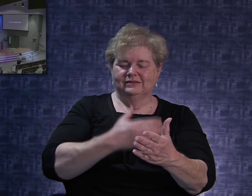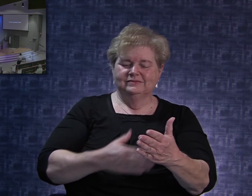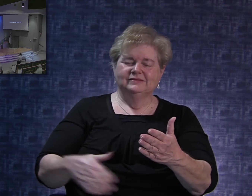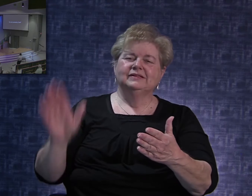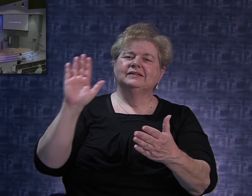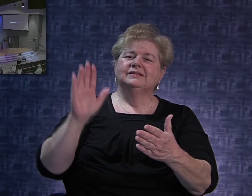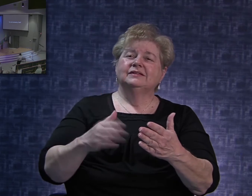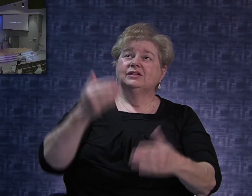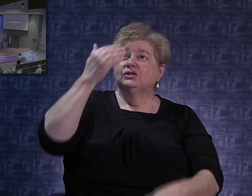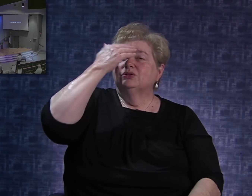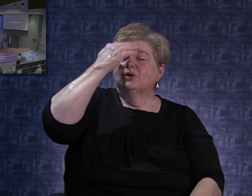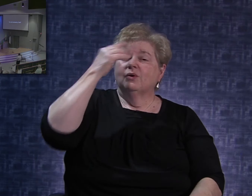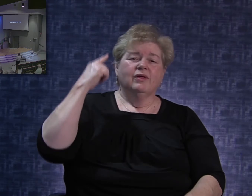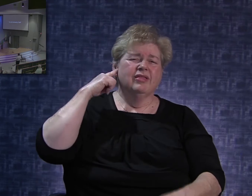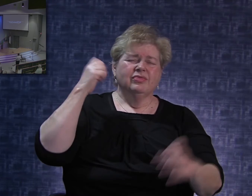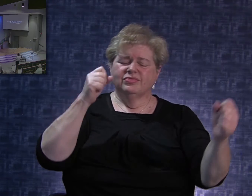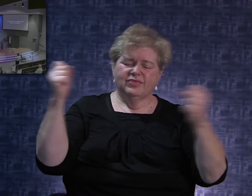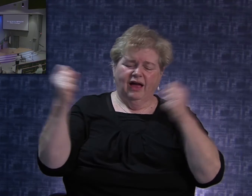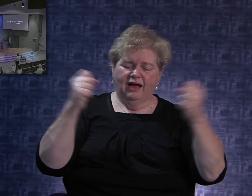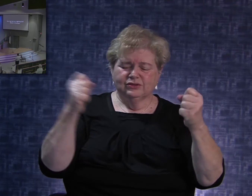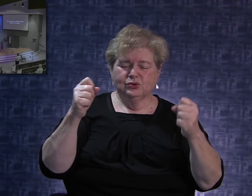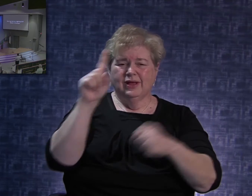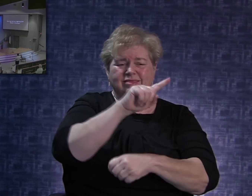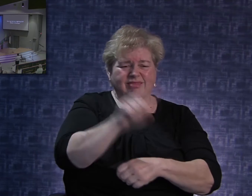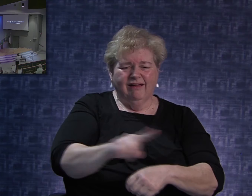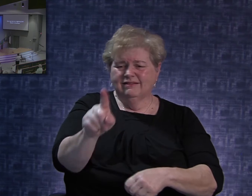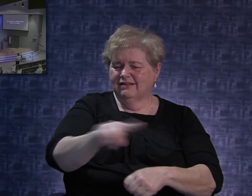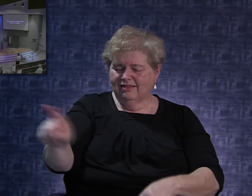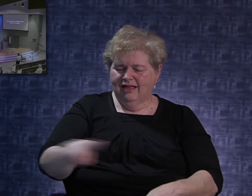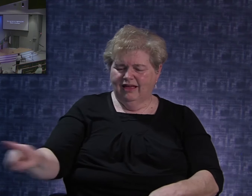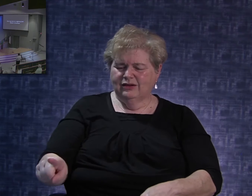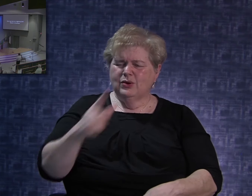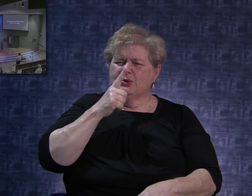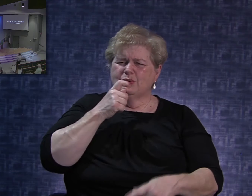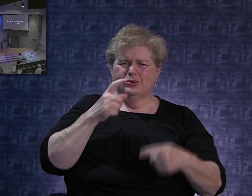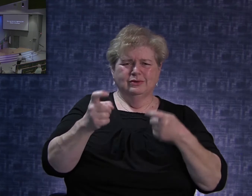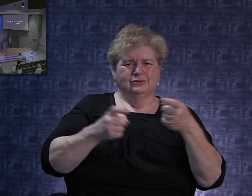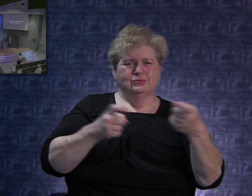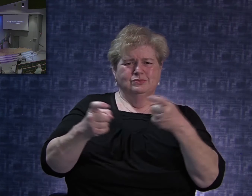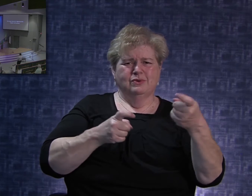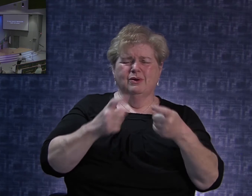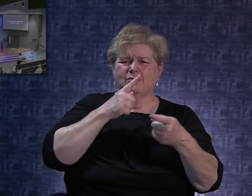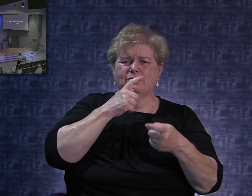every lightning bolt? Who has told every lightning bolt where it should